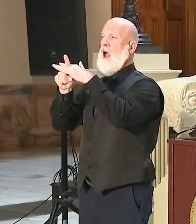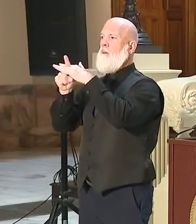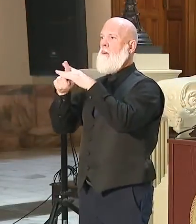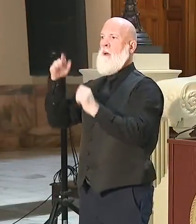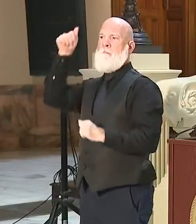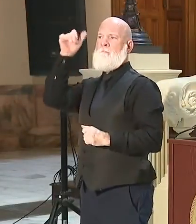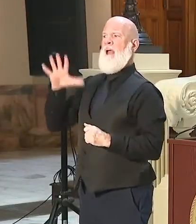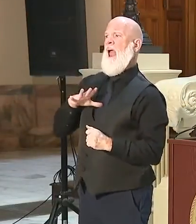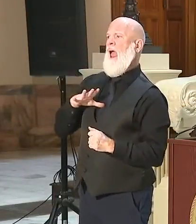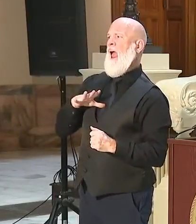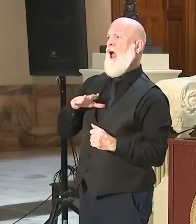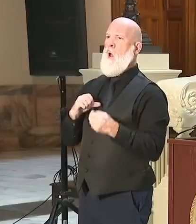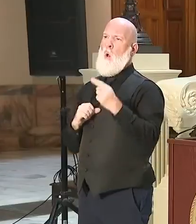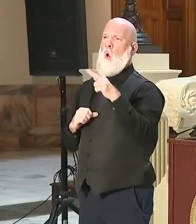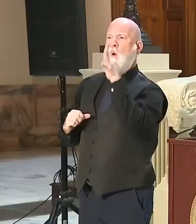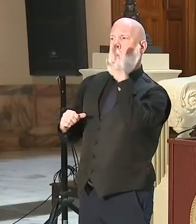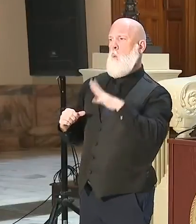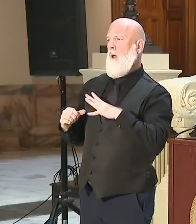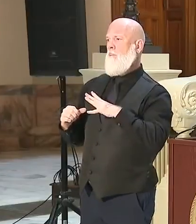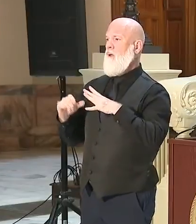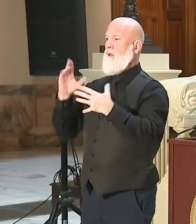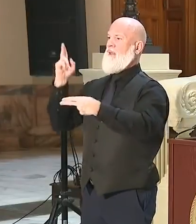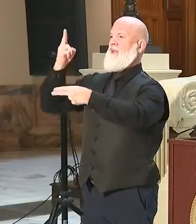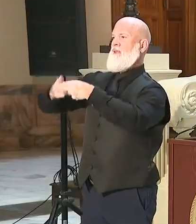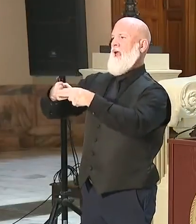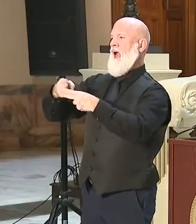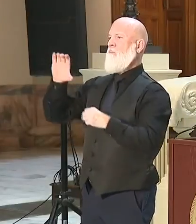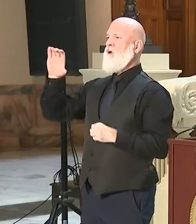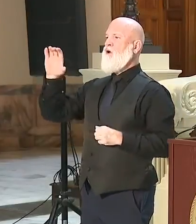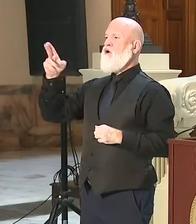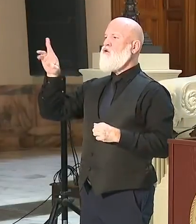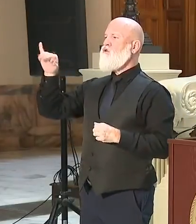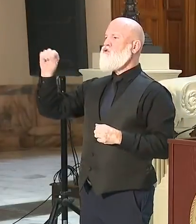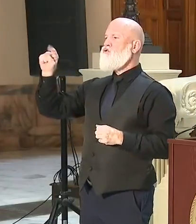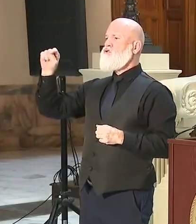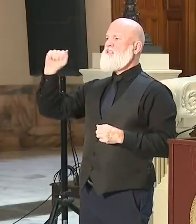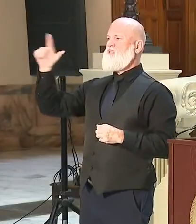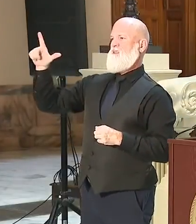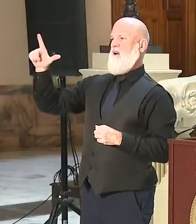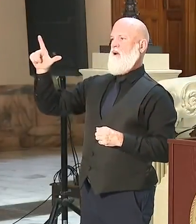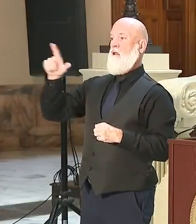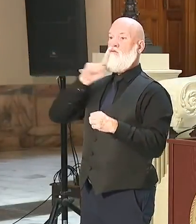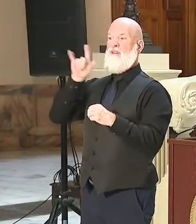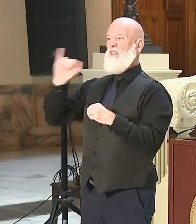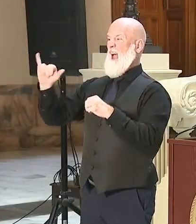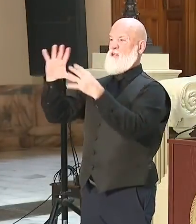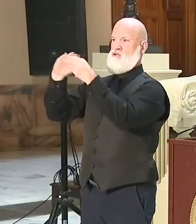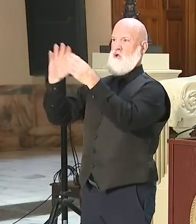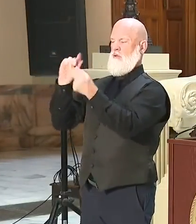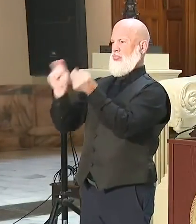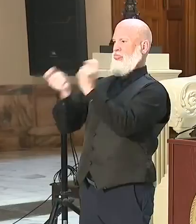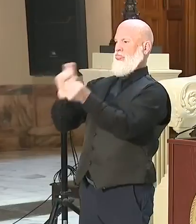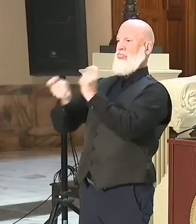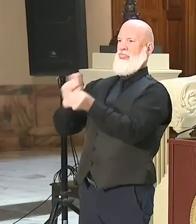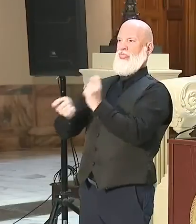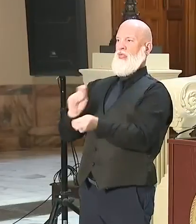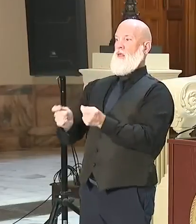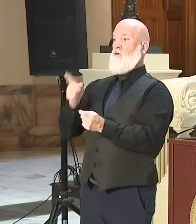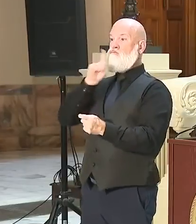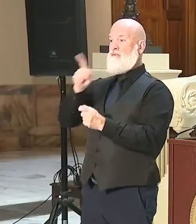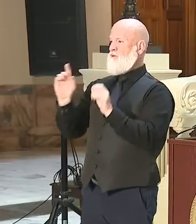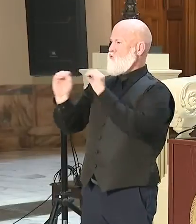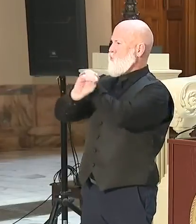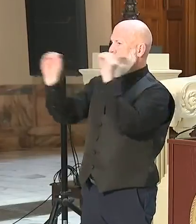Essentially, here's the things that are the facts that we know. According to the log files, nothing touched the poll pads after